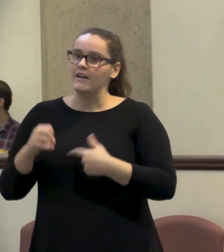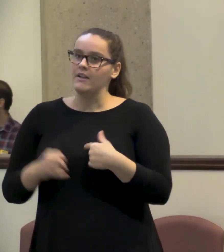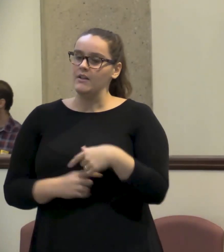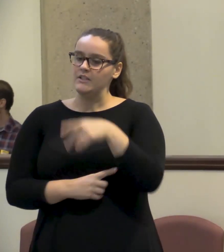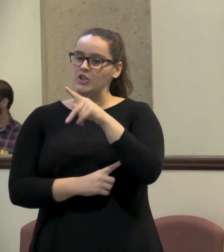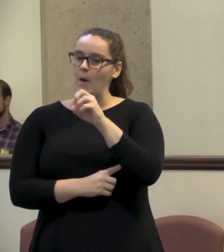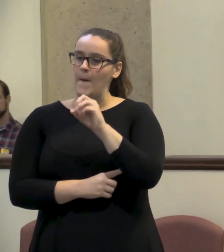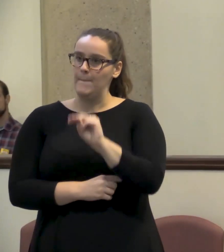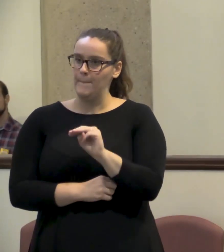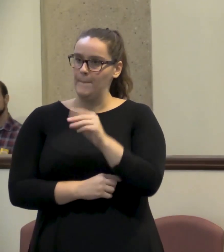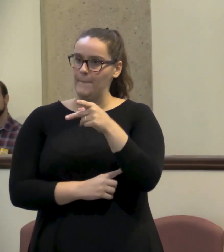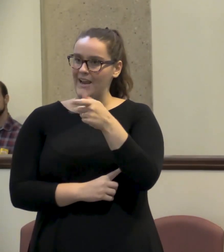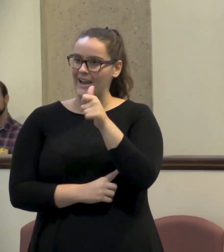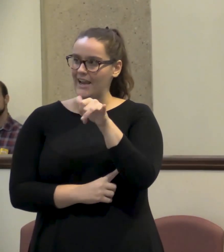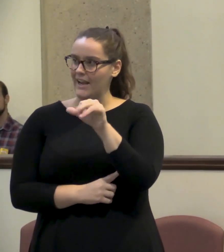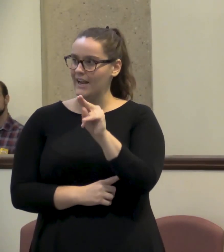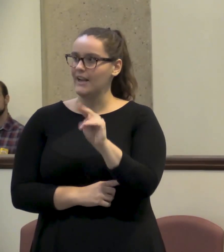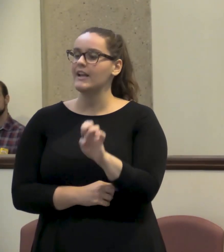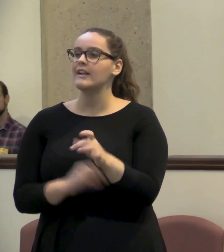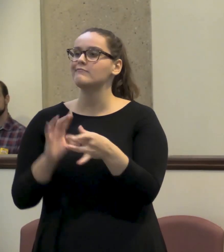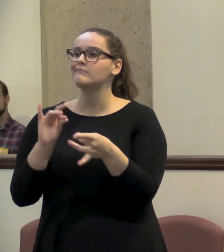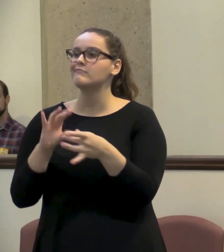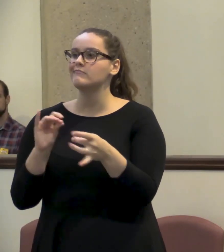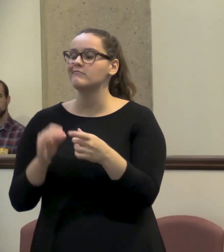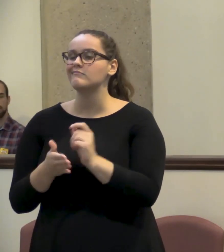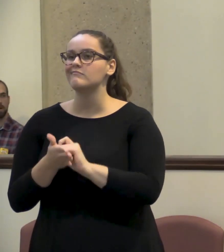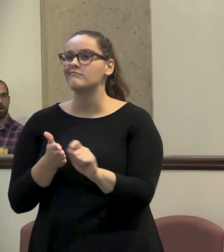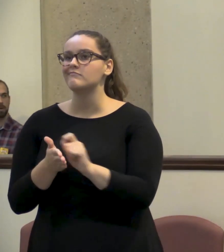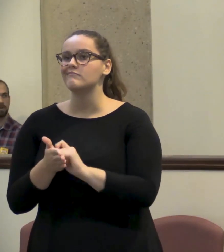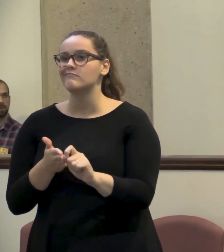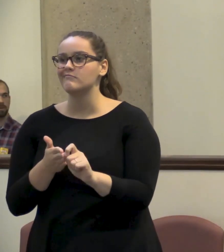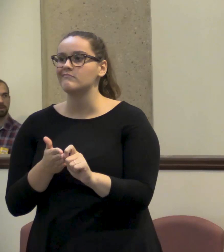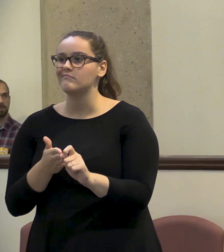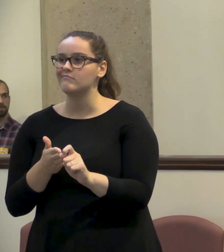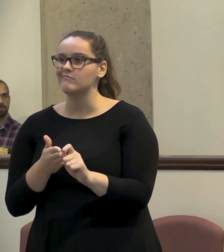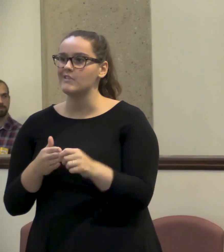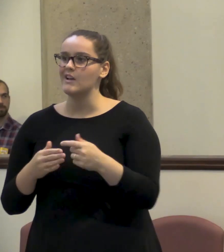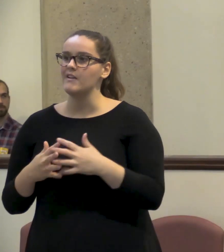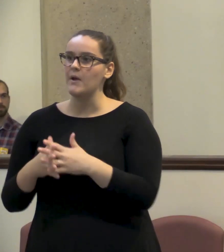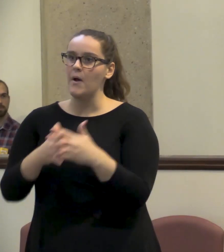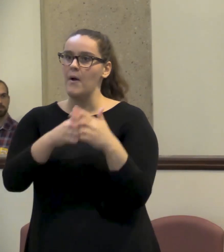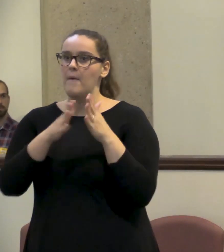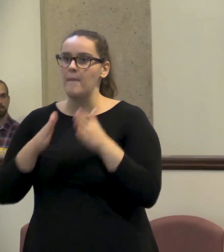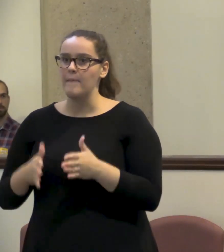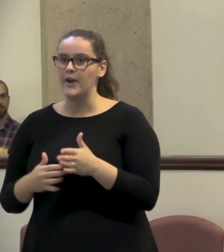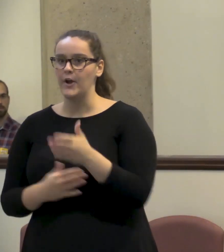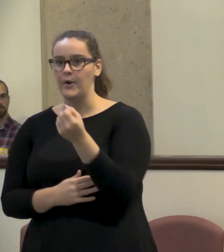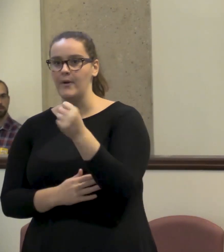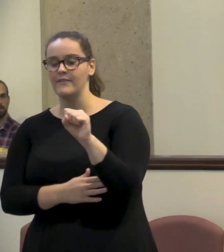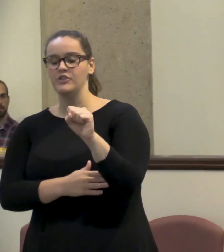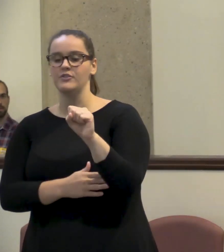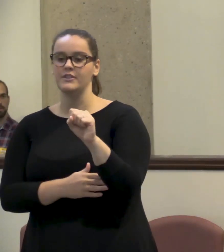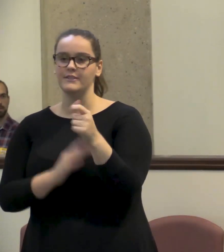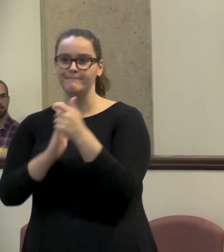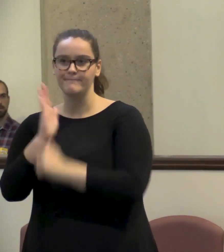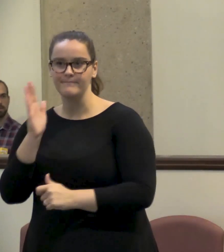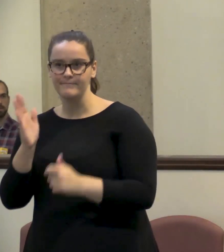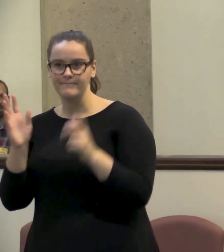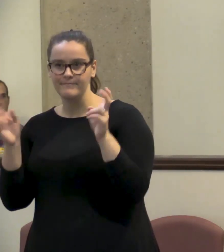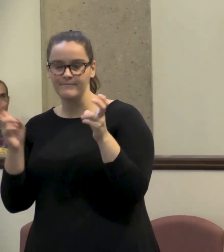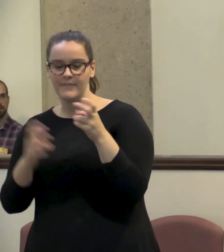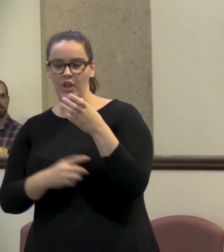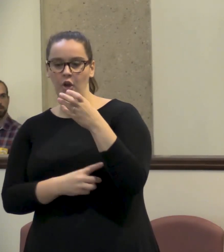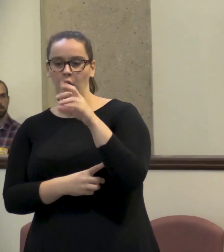Paine, who wrote at the time of the American Revolution a pamphlet called The